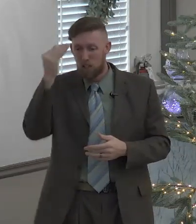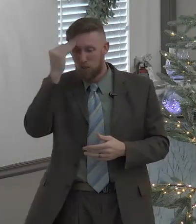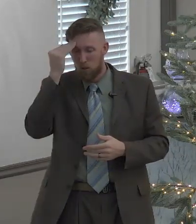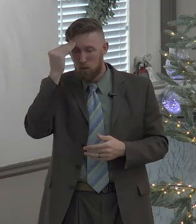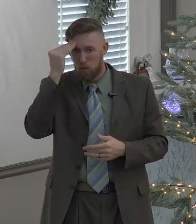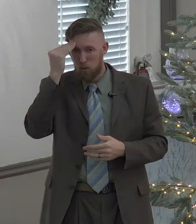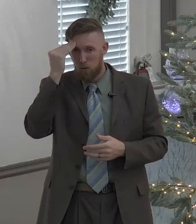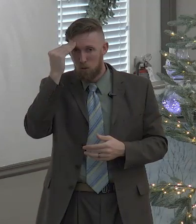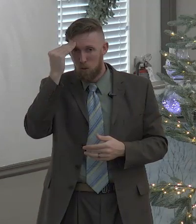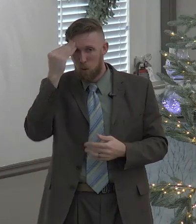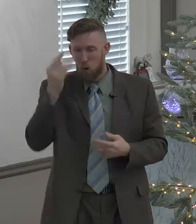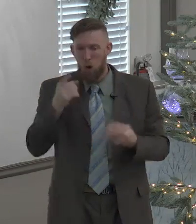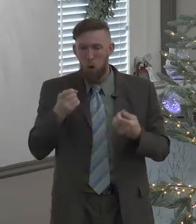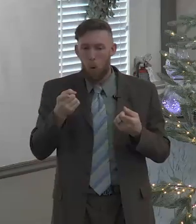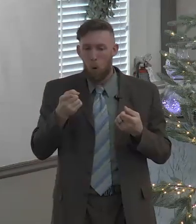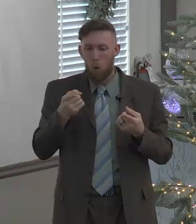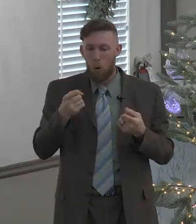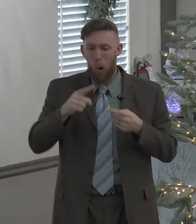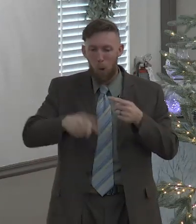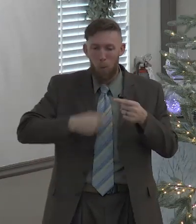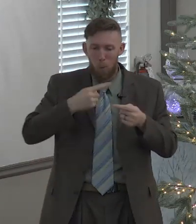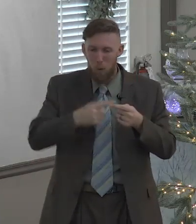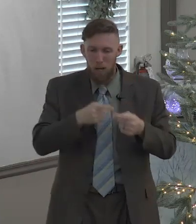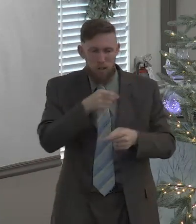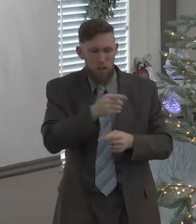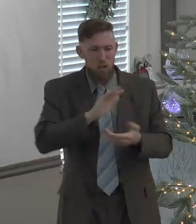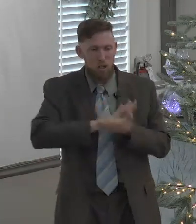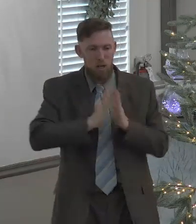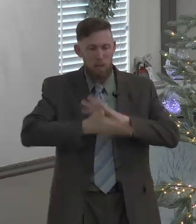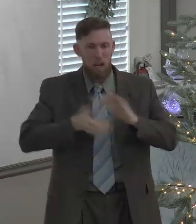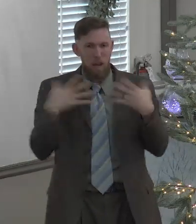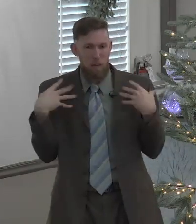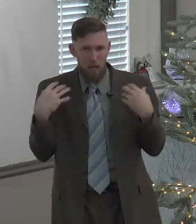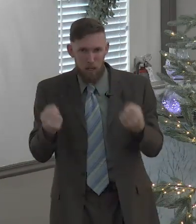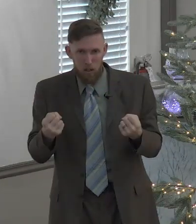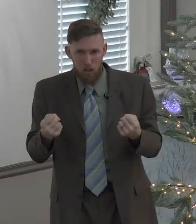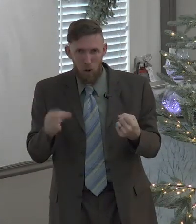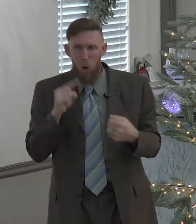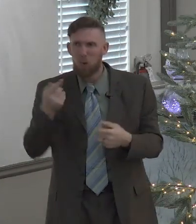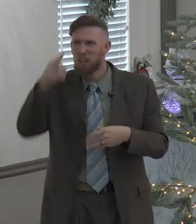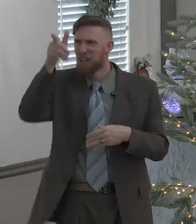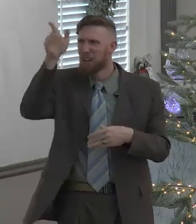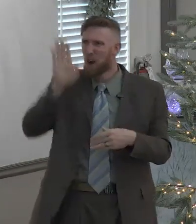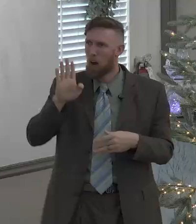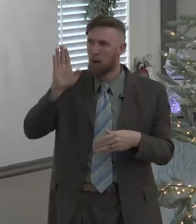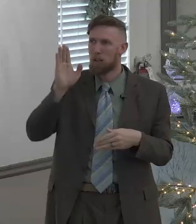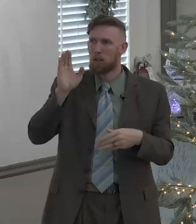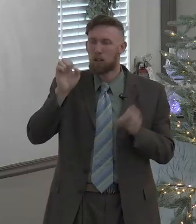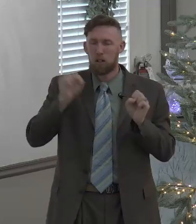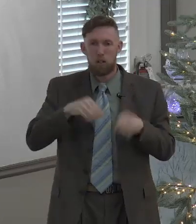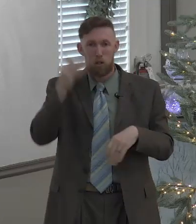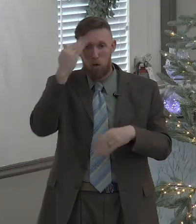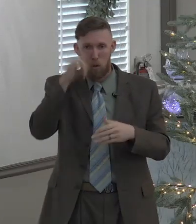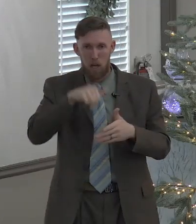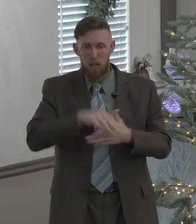plague? And he knew what had happened? Only God could know that.